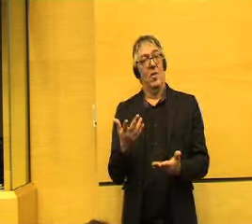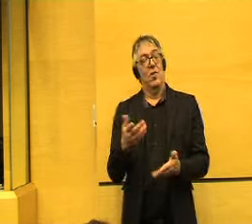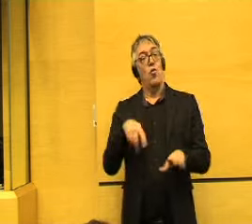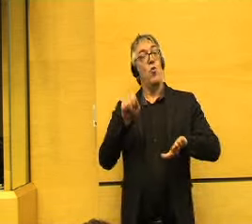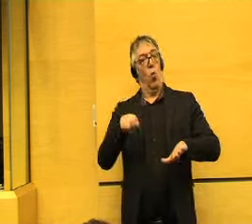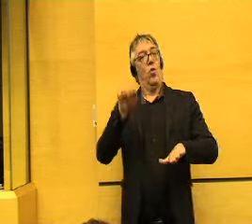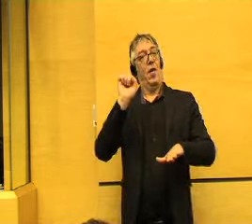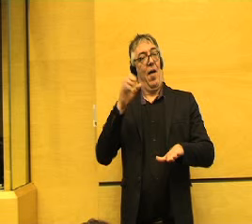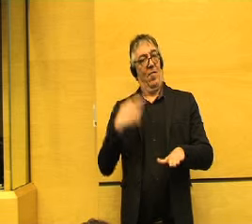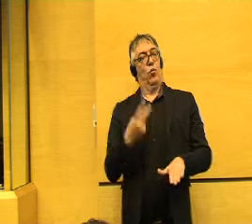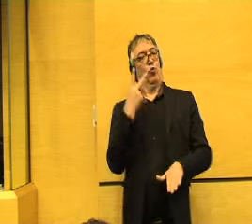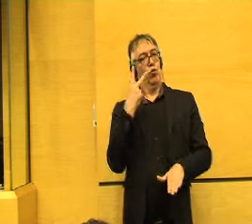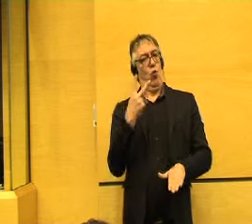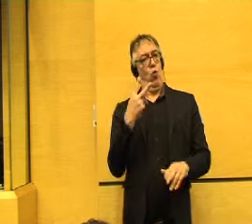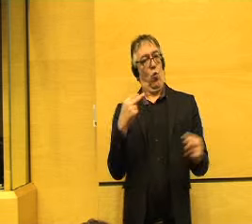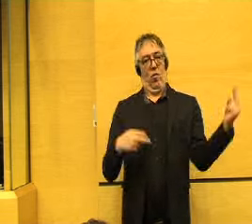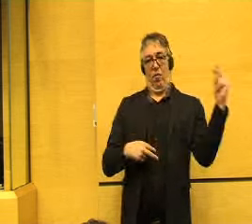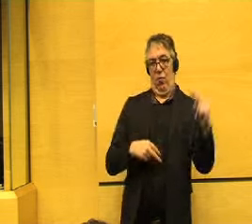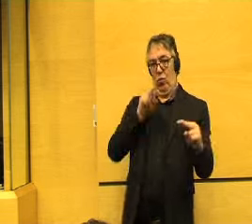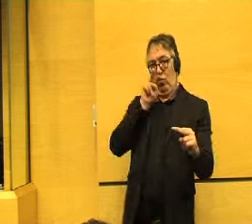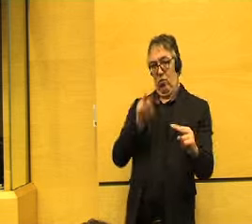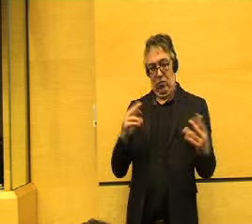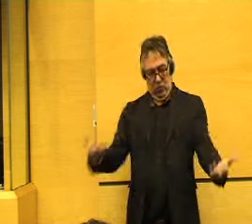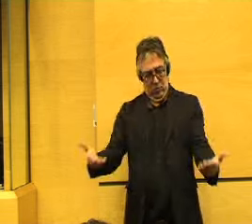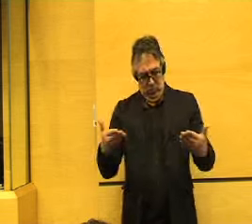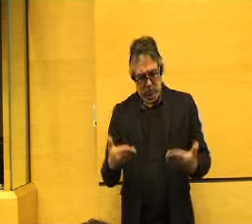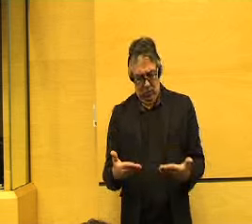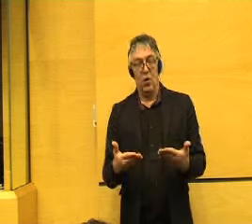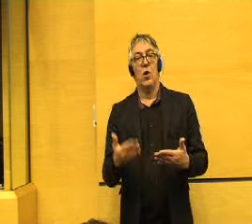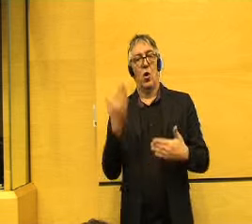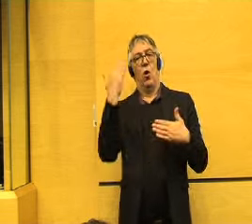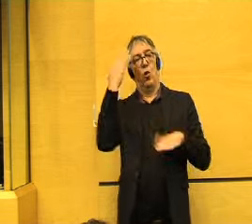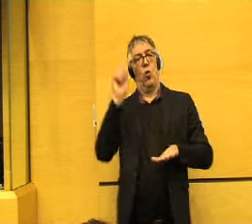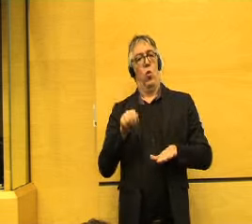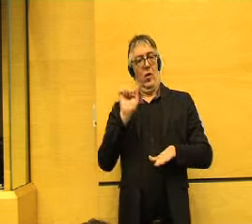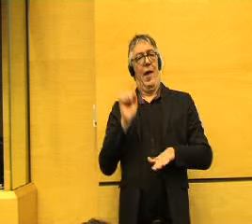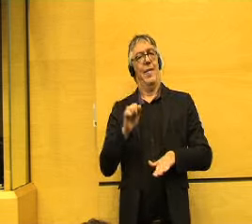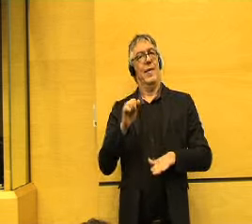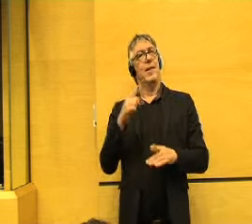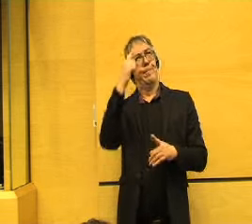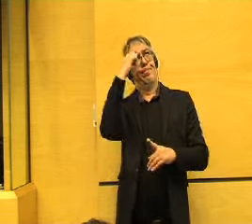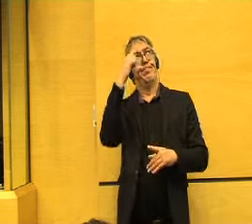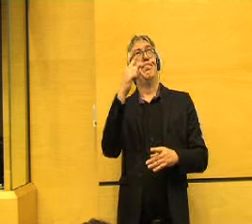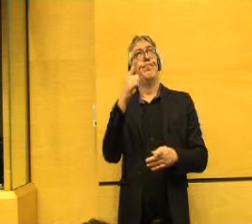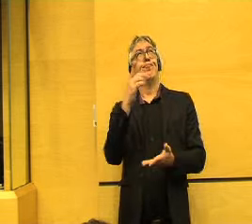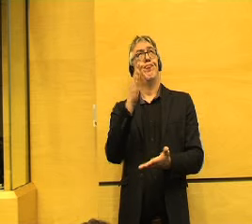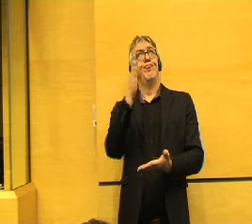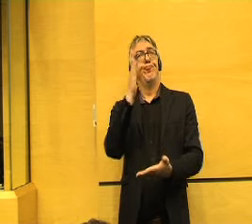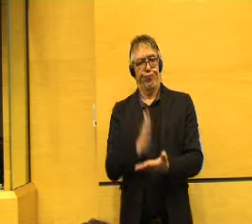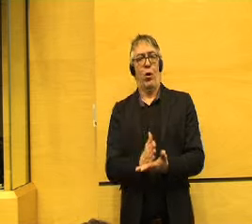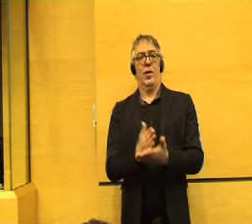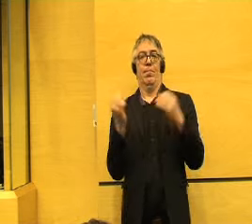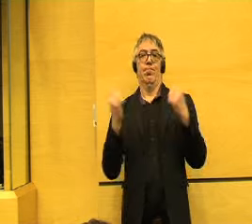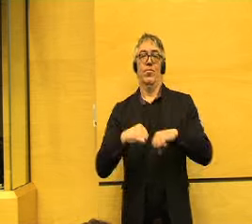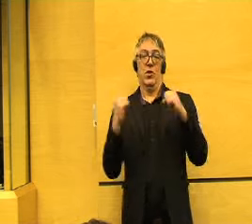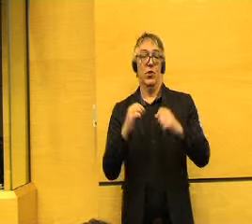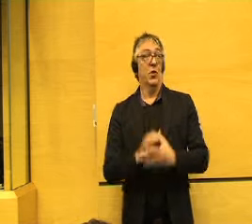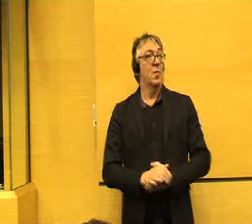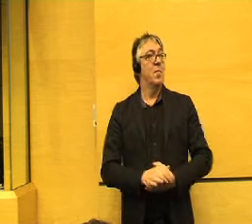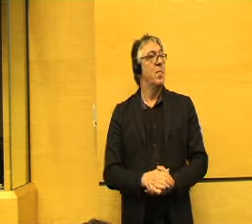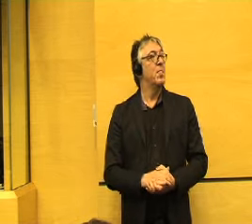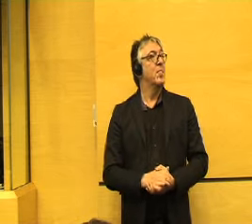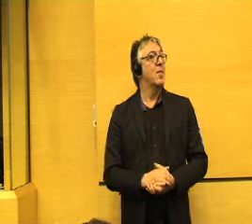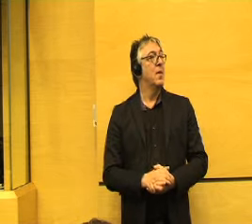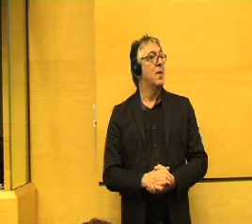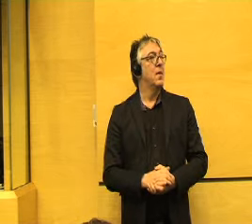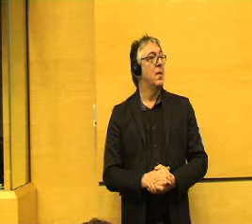with intellectual disabilities, taking into account their different degree of